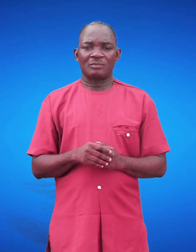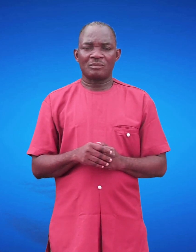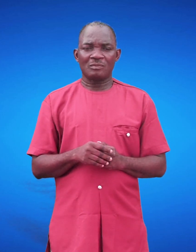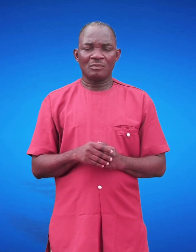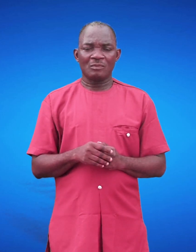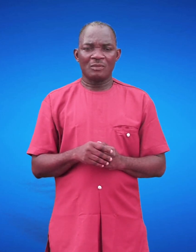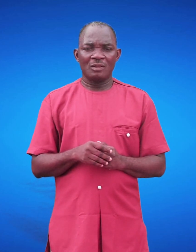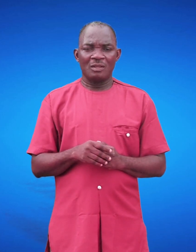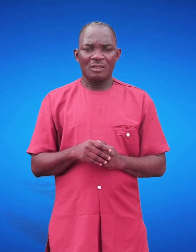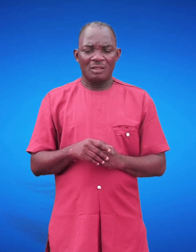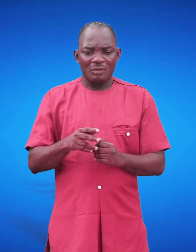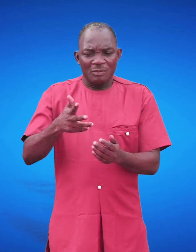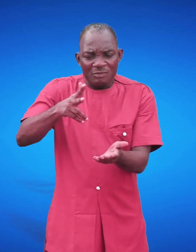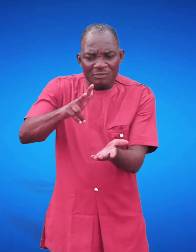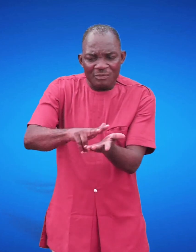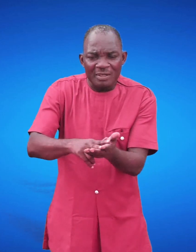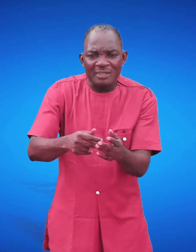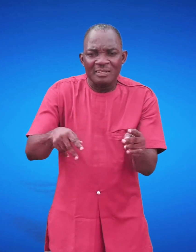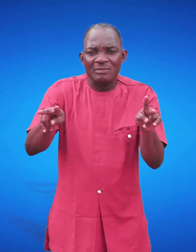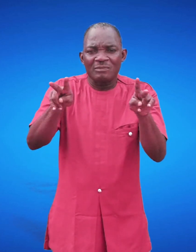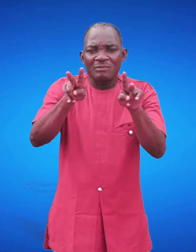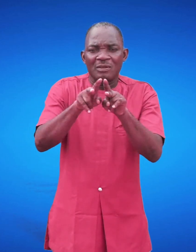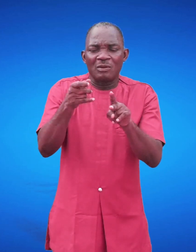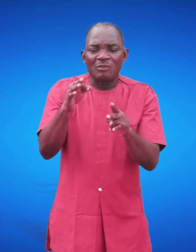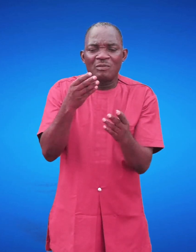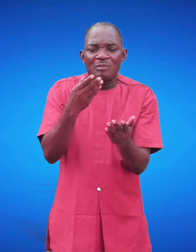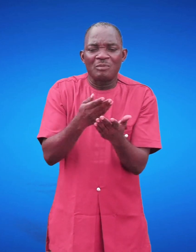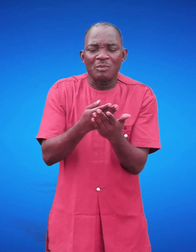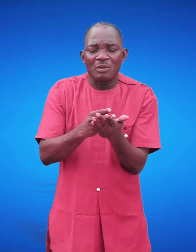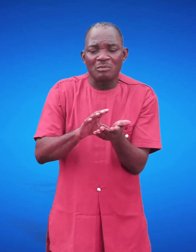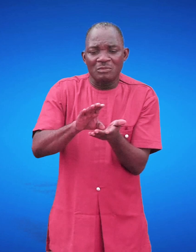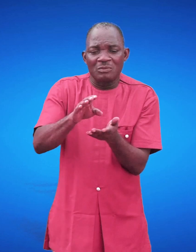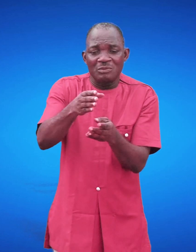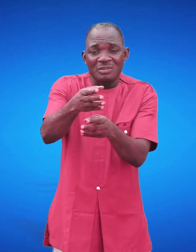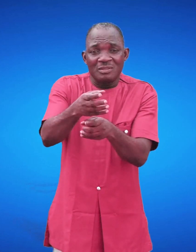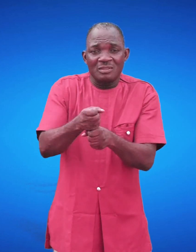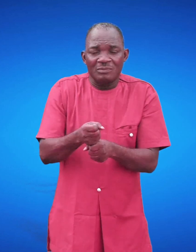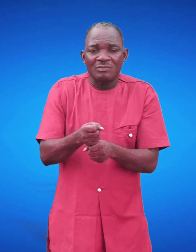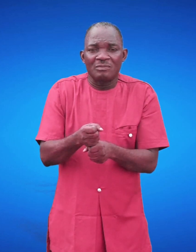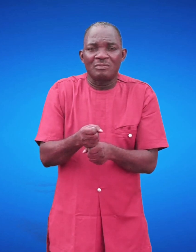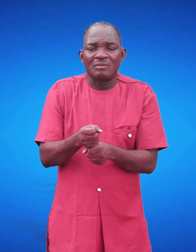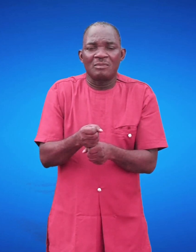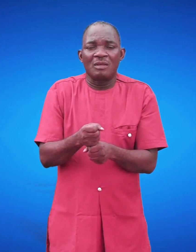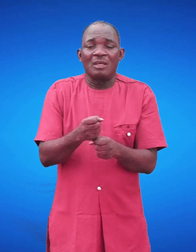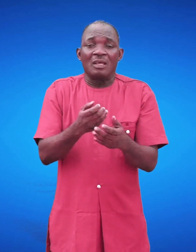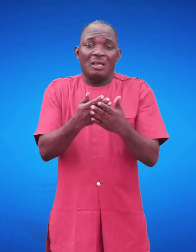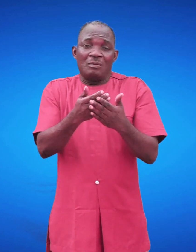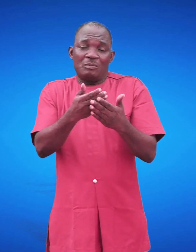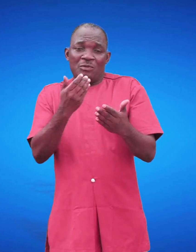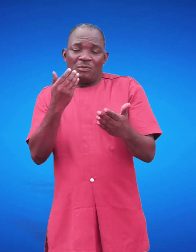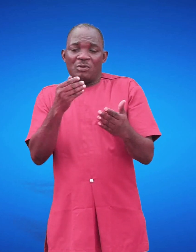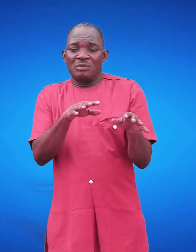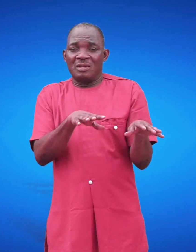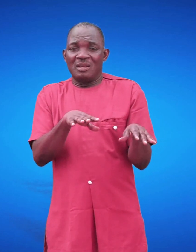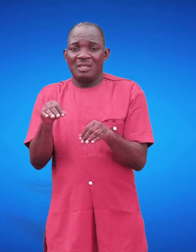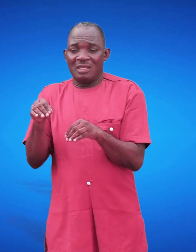Verifying the value of the cash grant received before leaving the